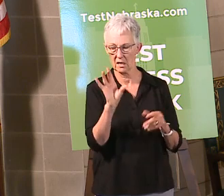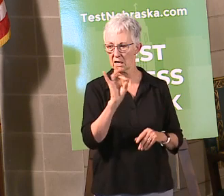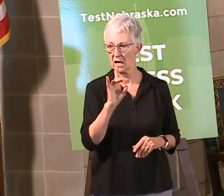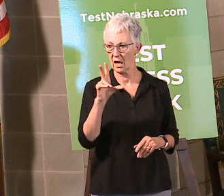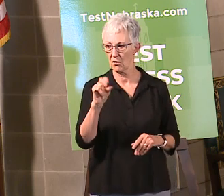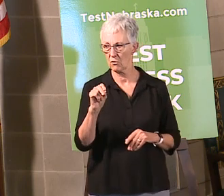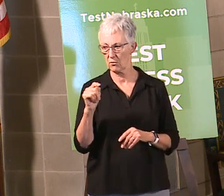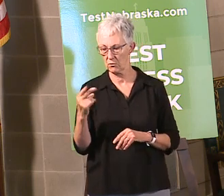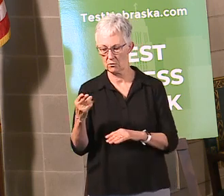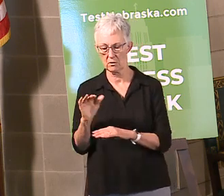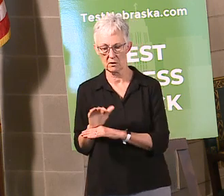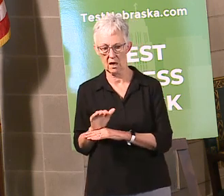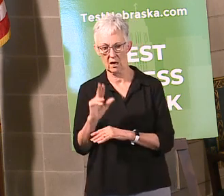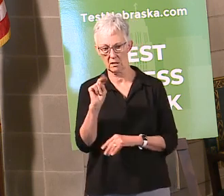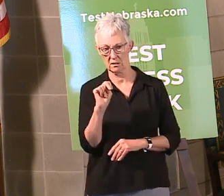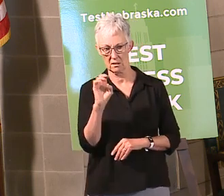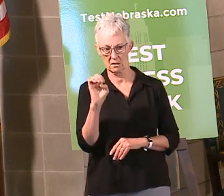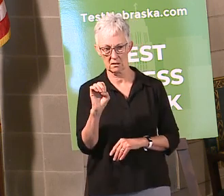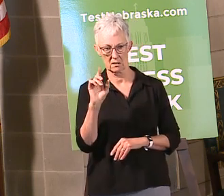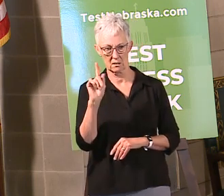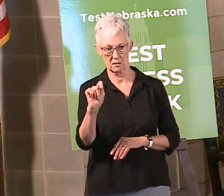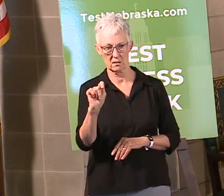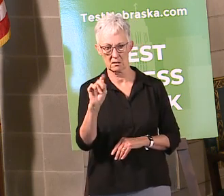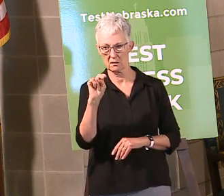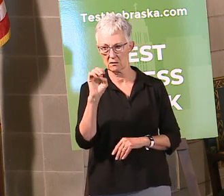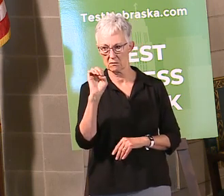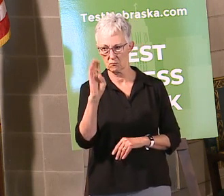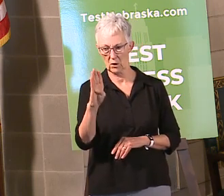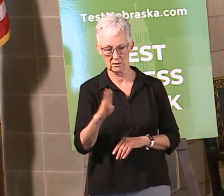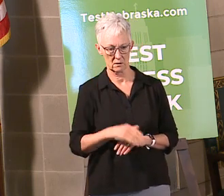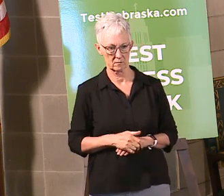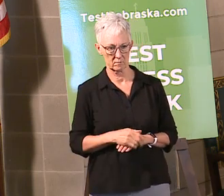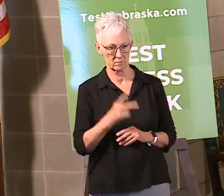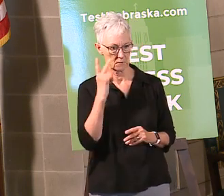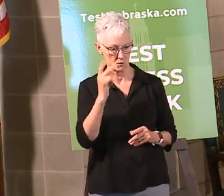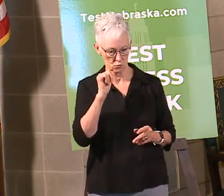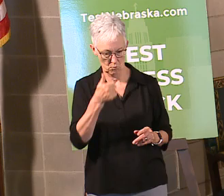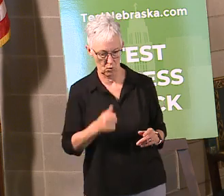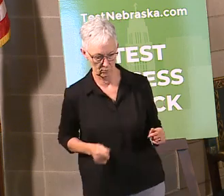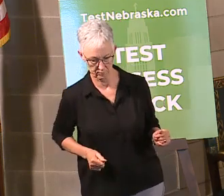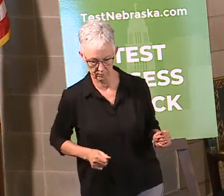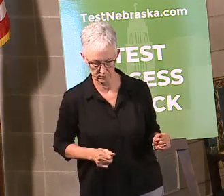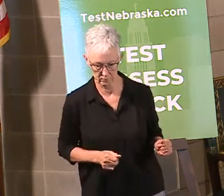p.m. Thursday night, NET Nebraska, speaking of Nebraska. Thanks very much, and we'll see you tomorrow.